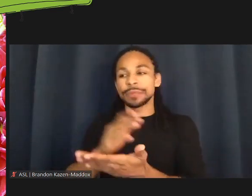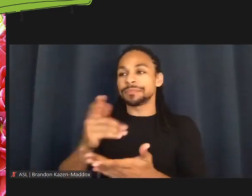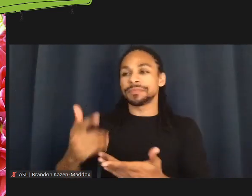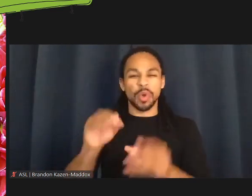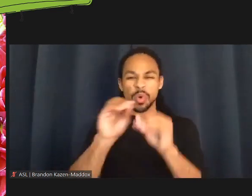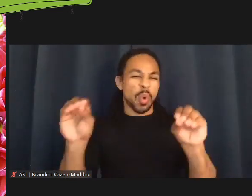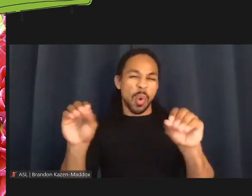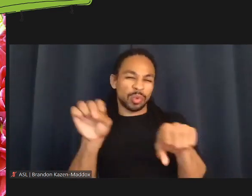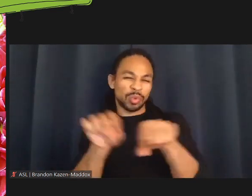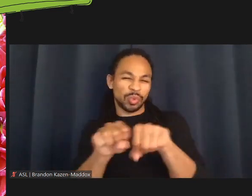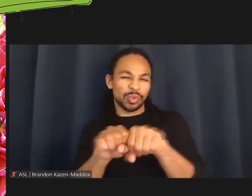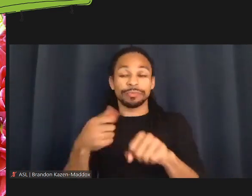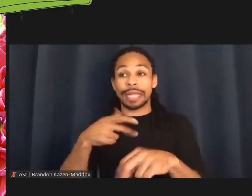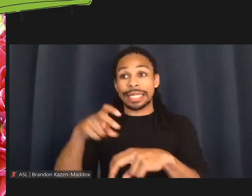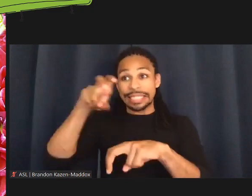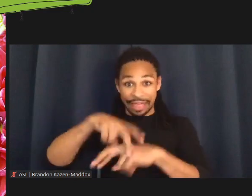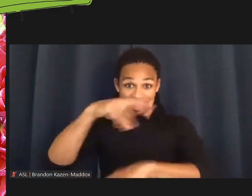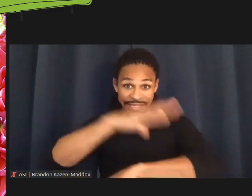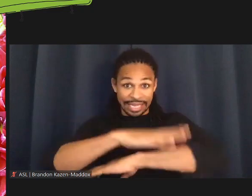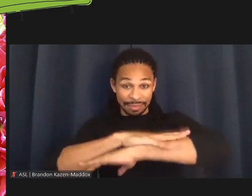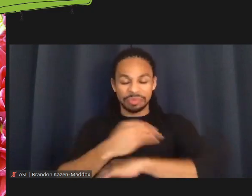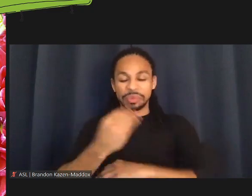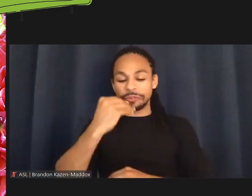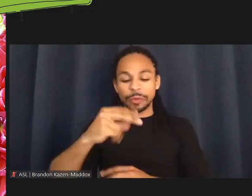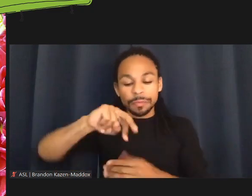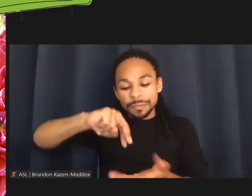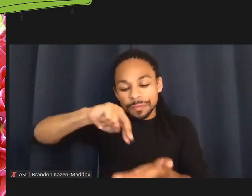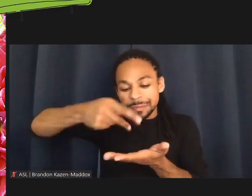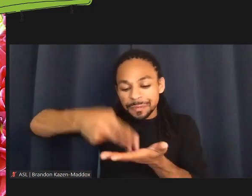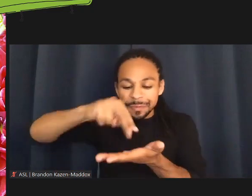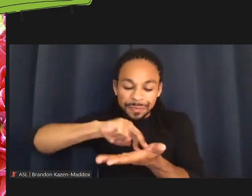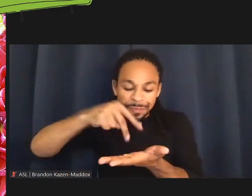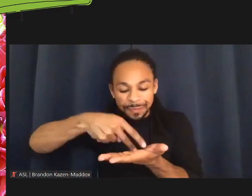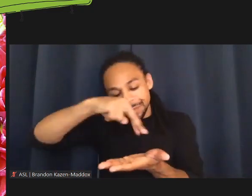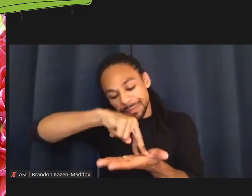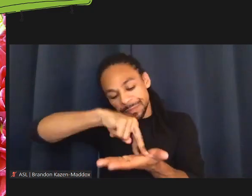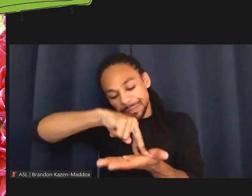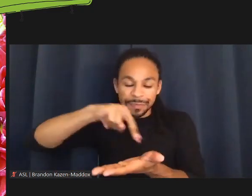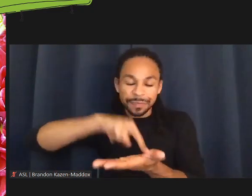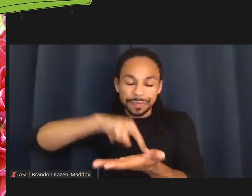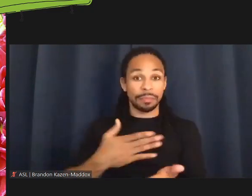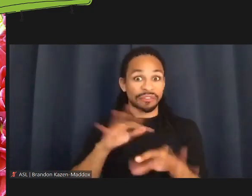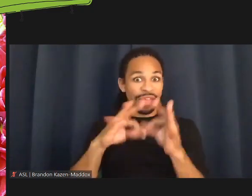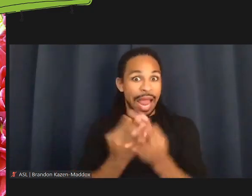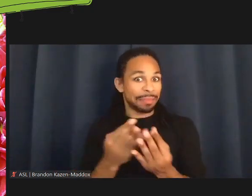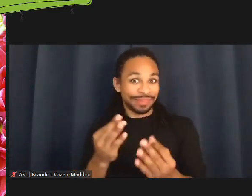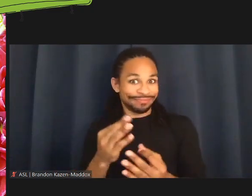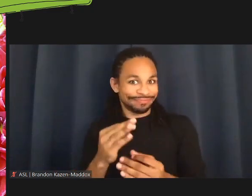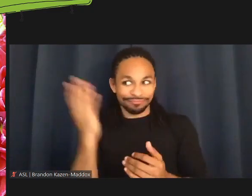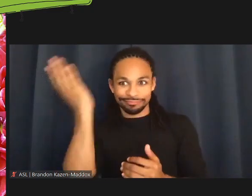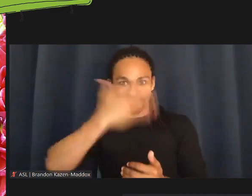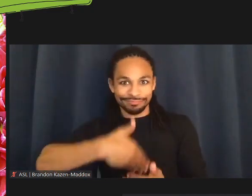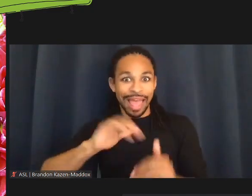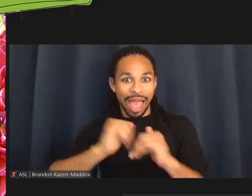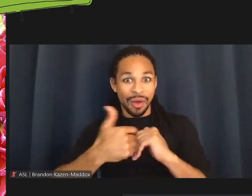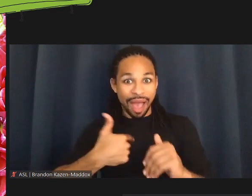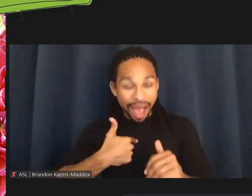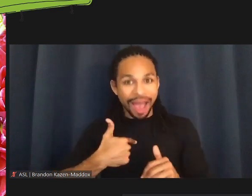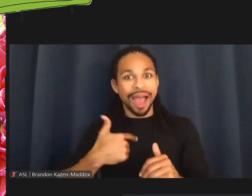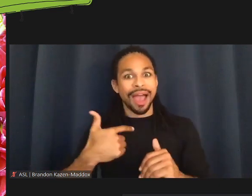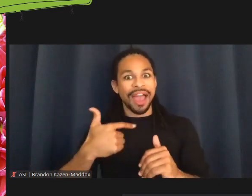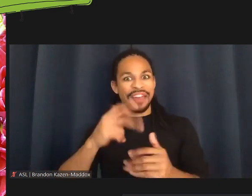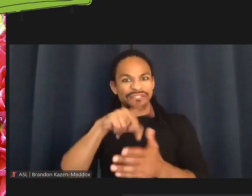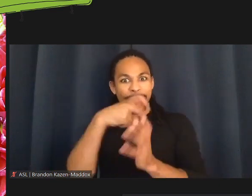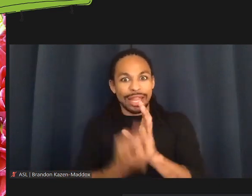and played with my food. My family never noticed how I fell into myself, how my identity was forming through